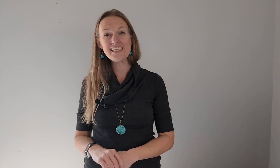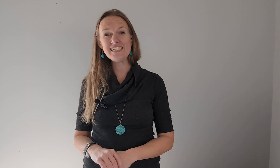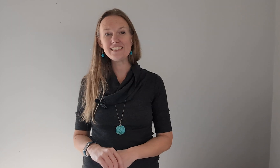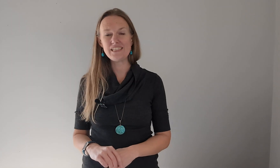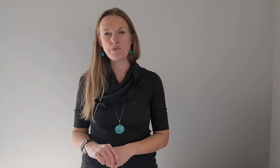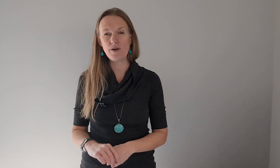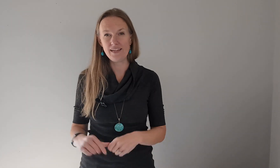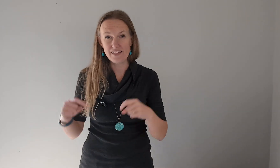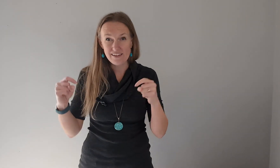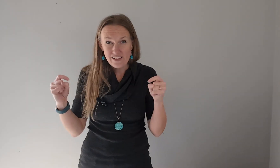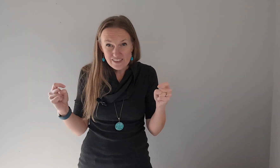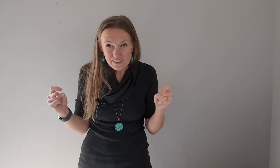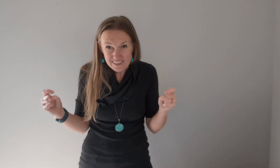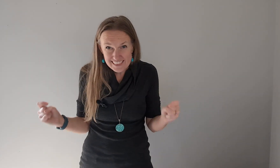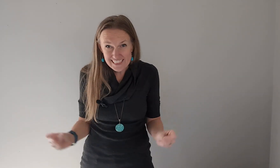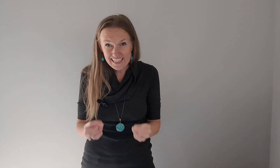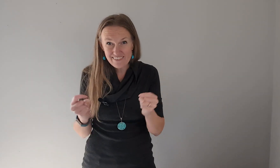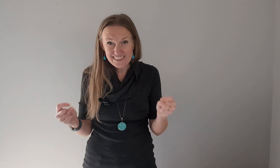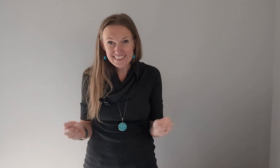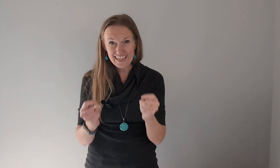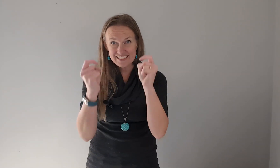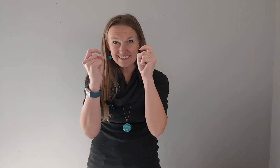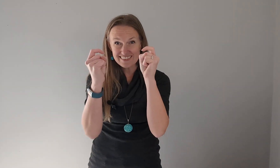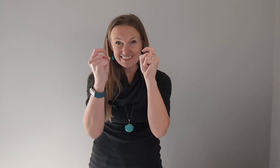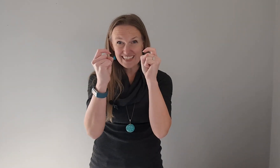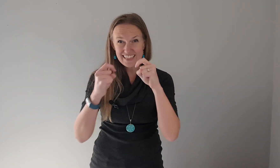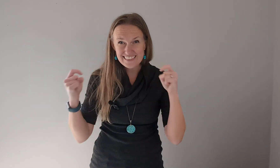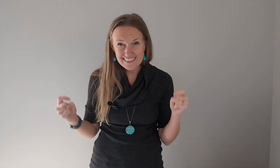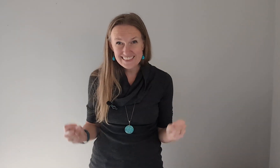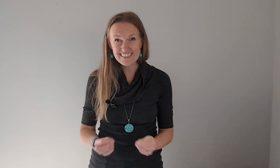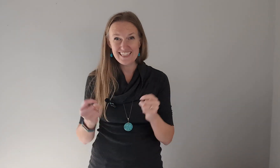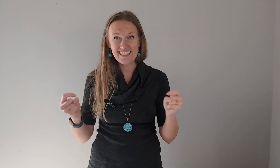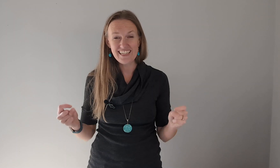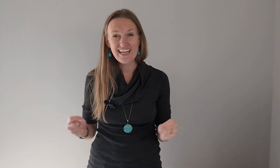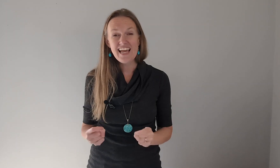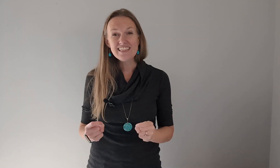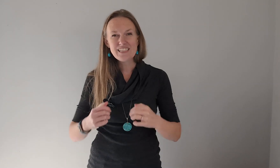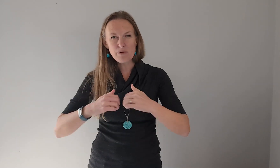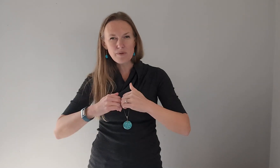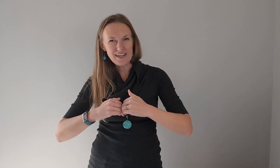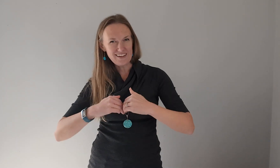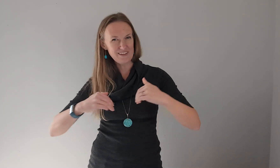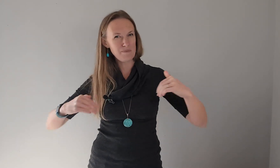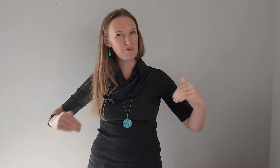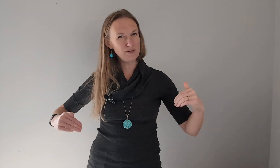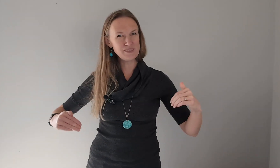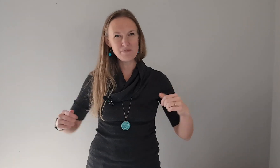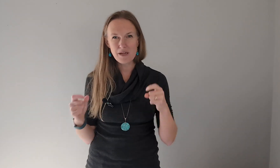Sin separated. So sin, once again, so those X's, sin separated. You're going to pull something